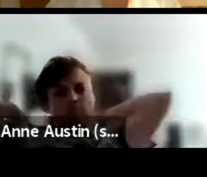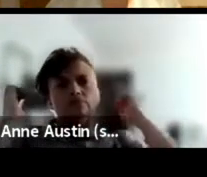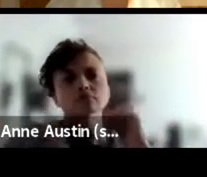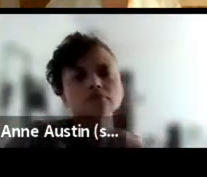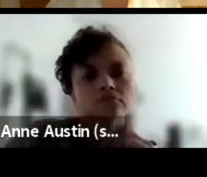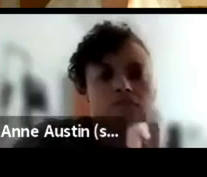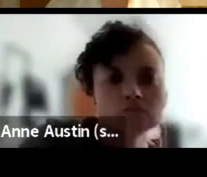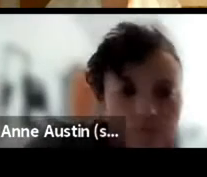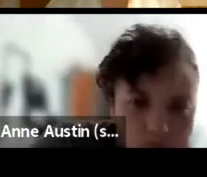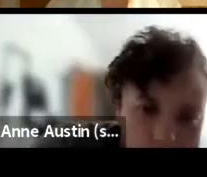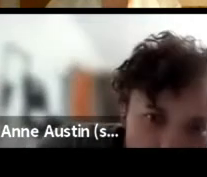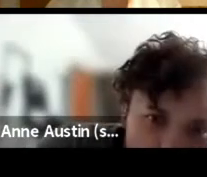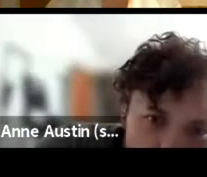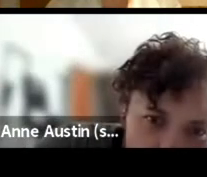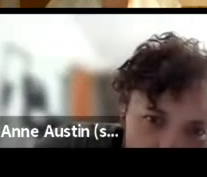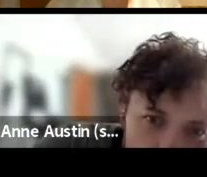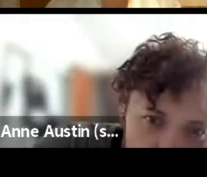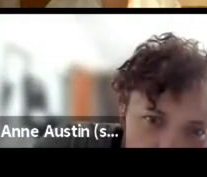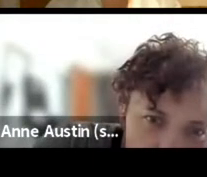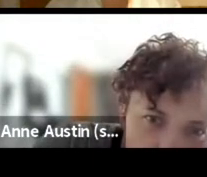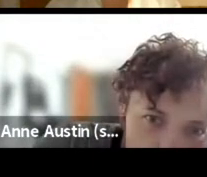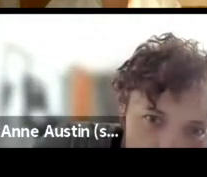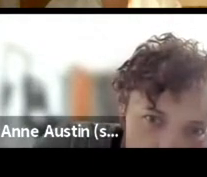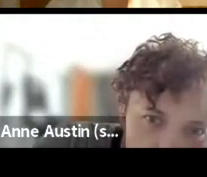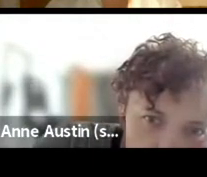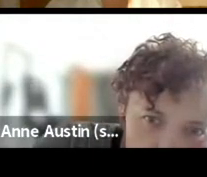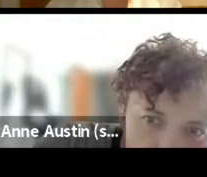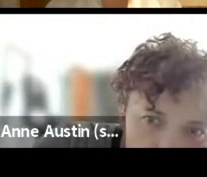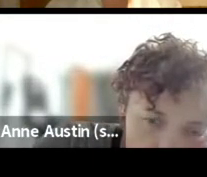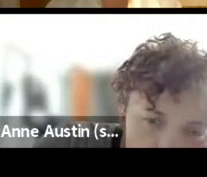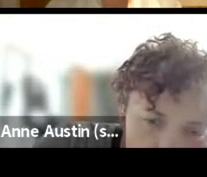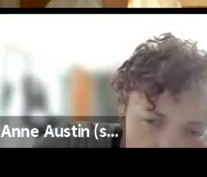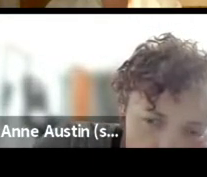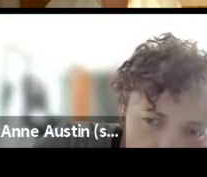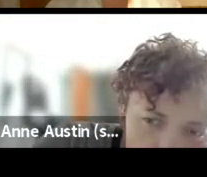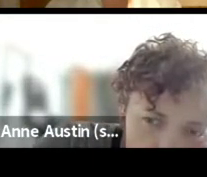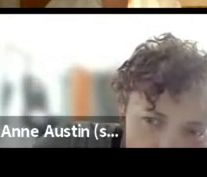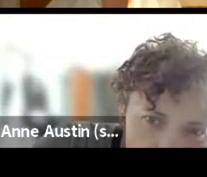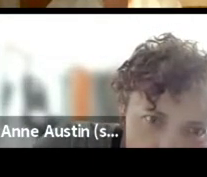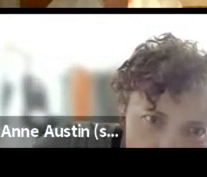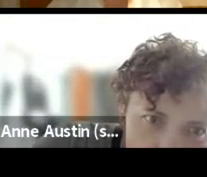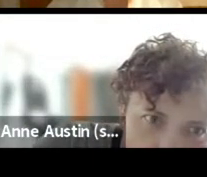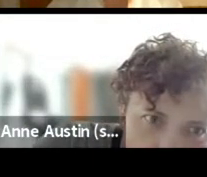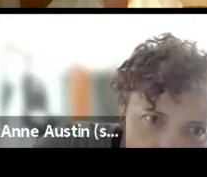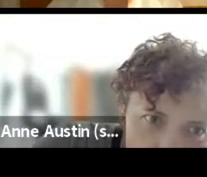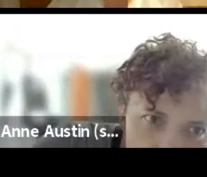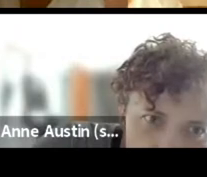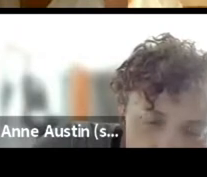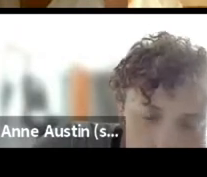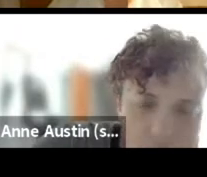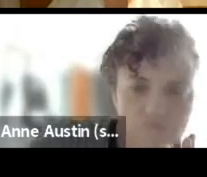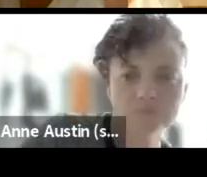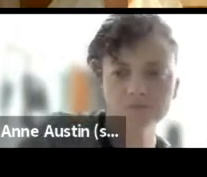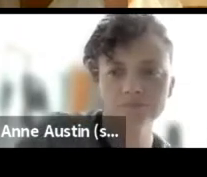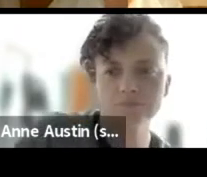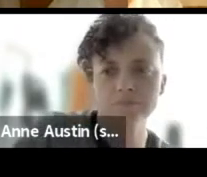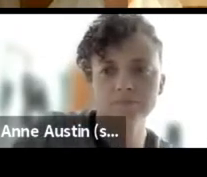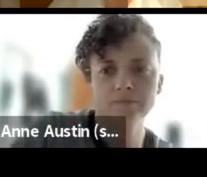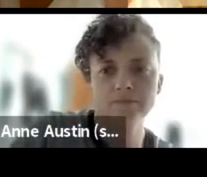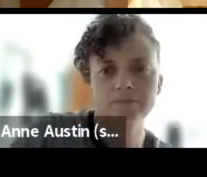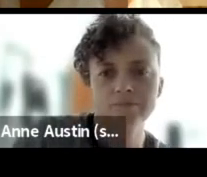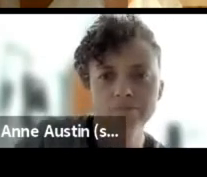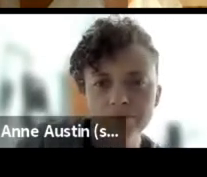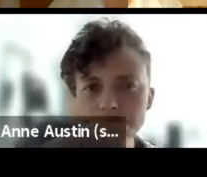to better create engaging content. Melissa, you want to share this comment with us? Sure.